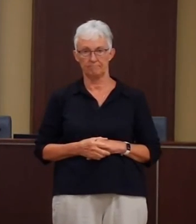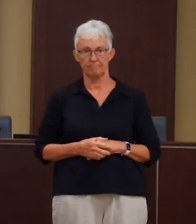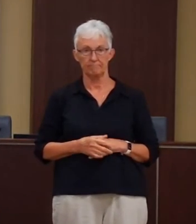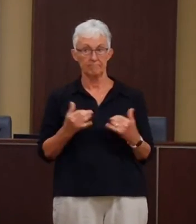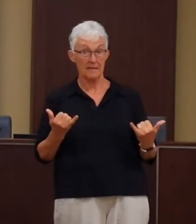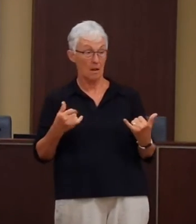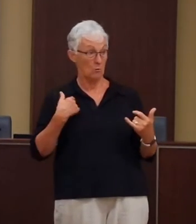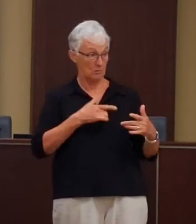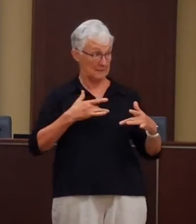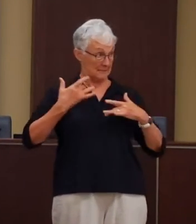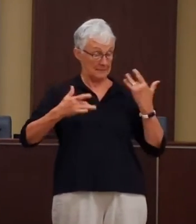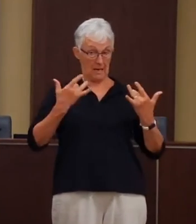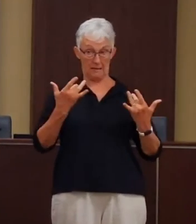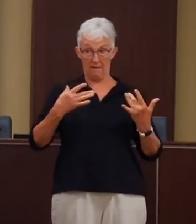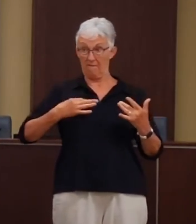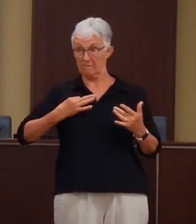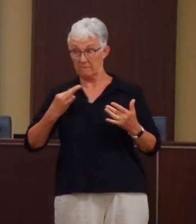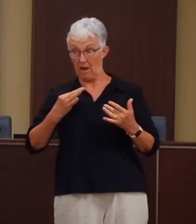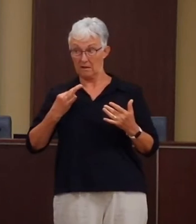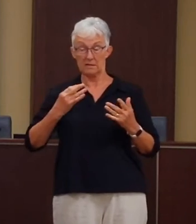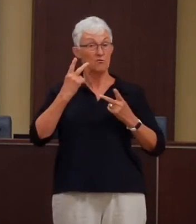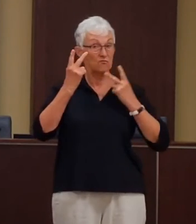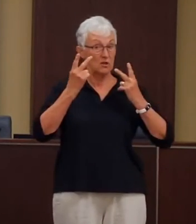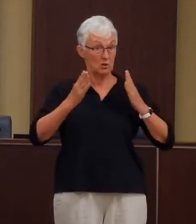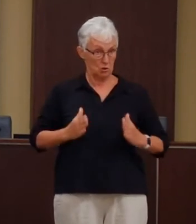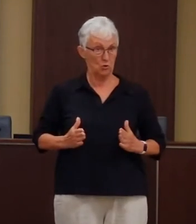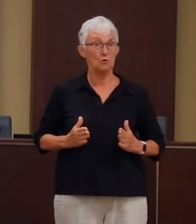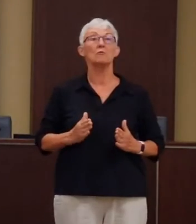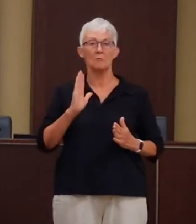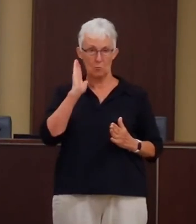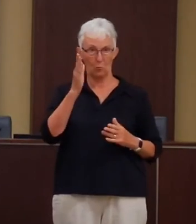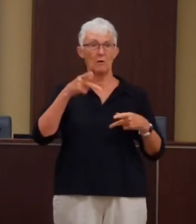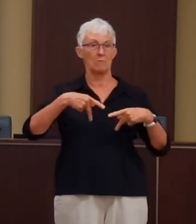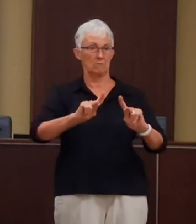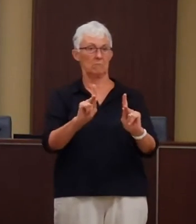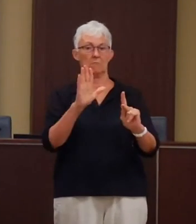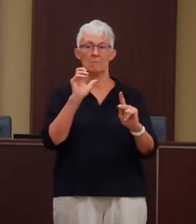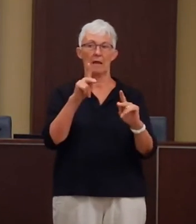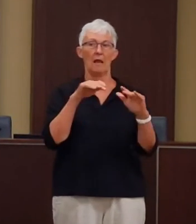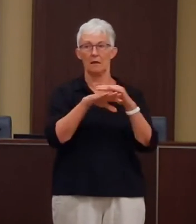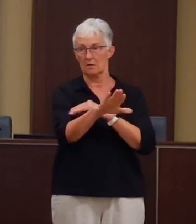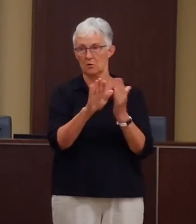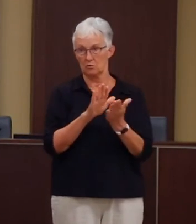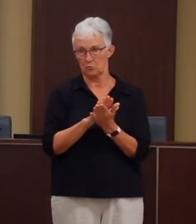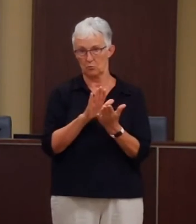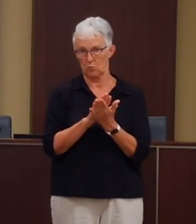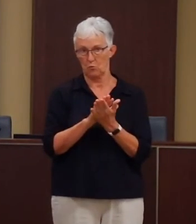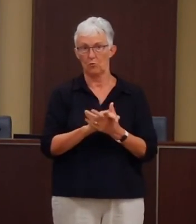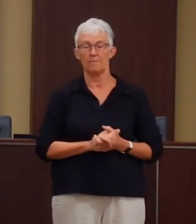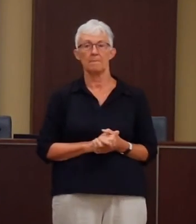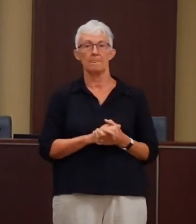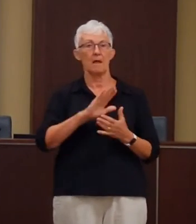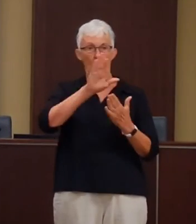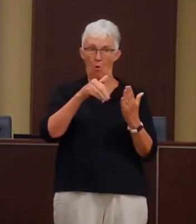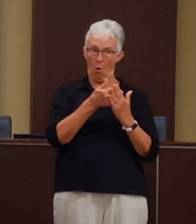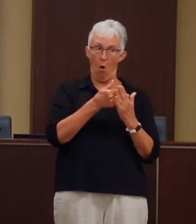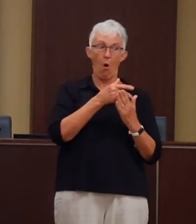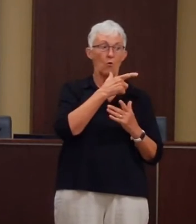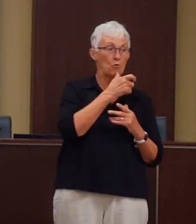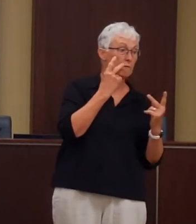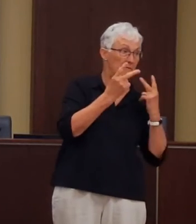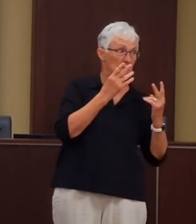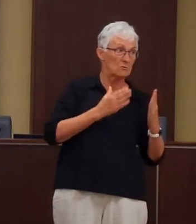day. We truly missed having them in our buildings last year. All guests must perform the self-screening for